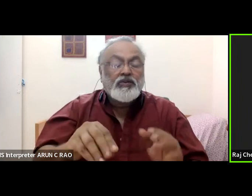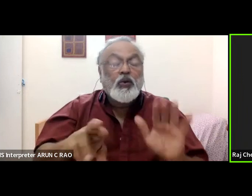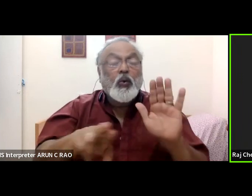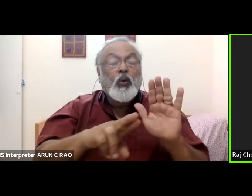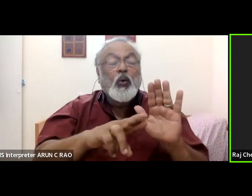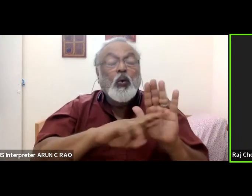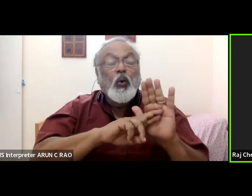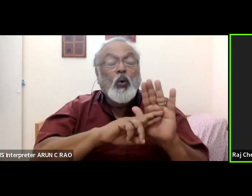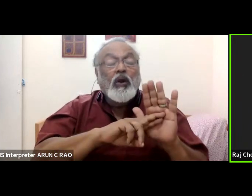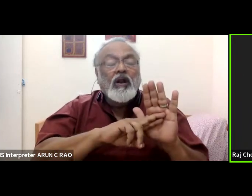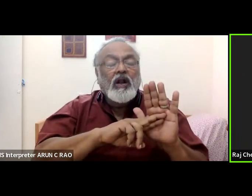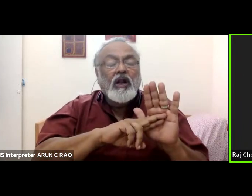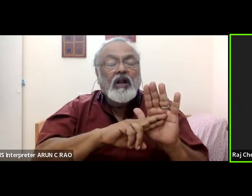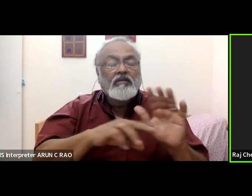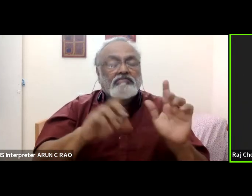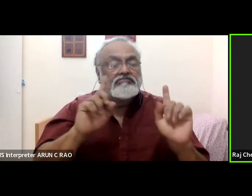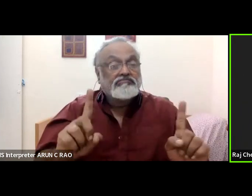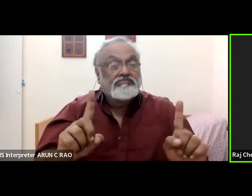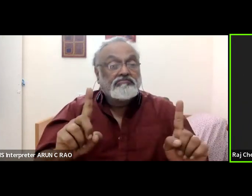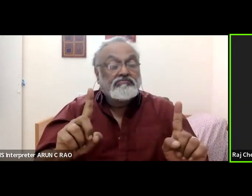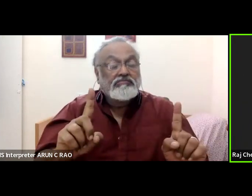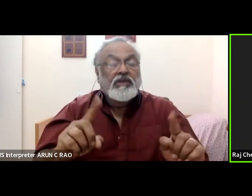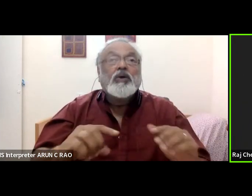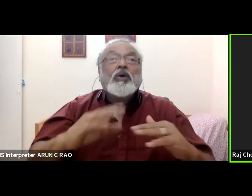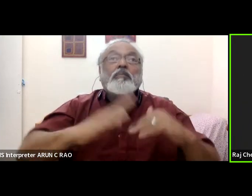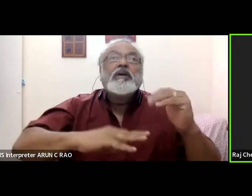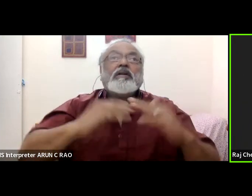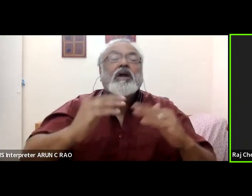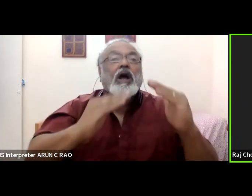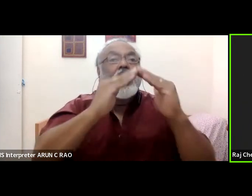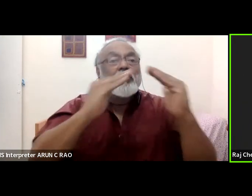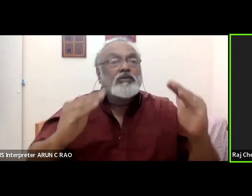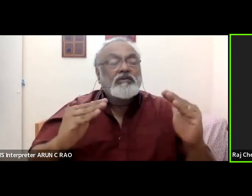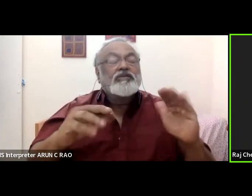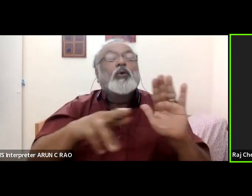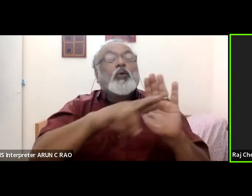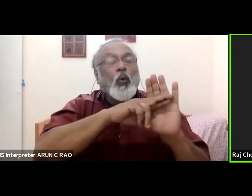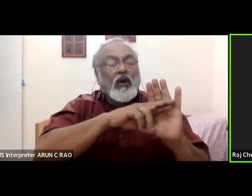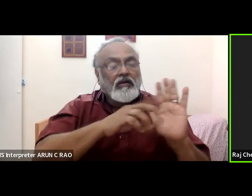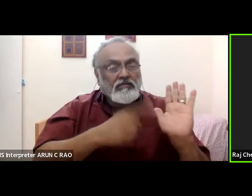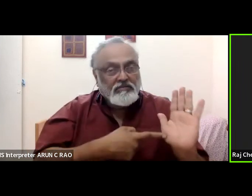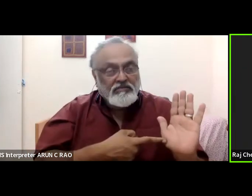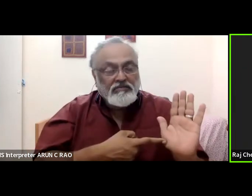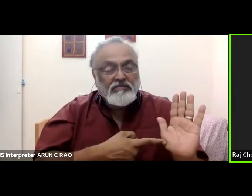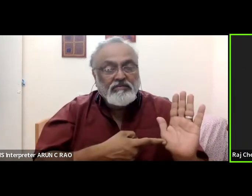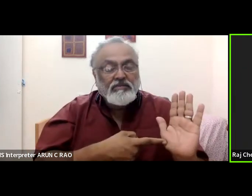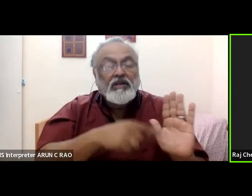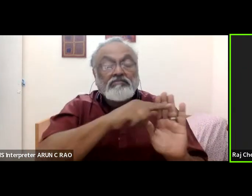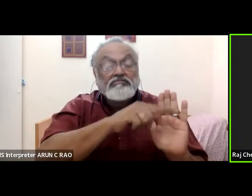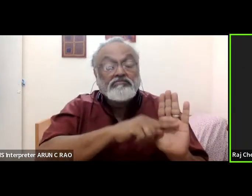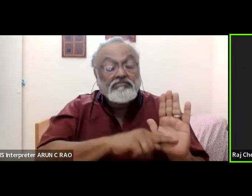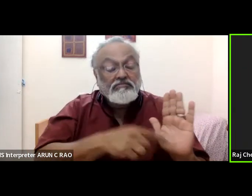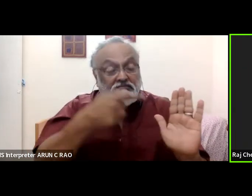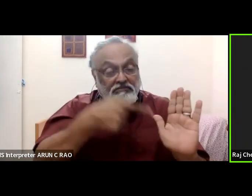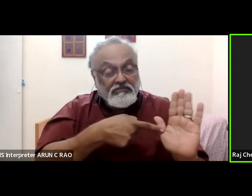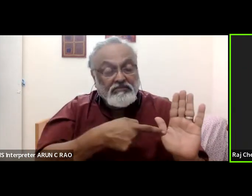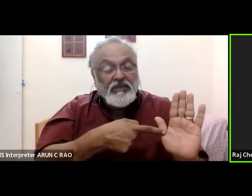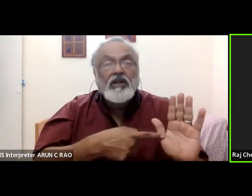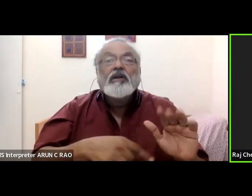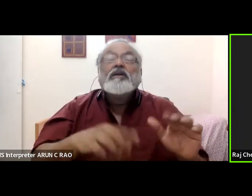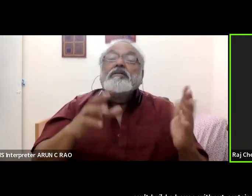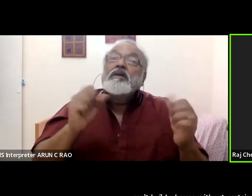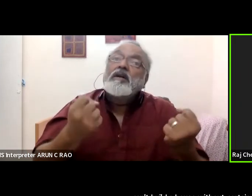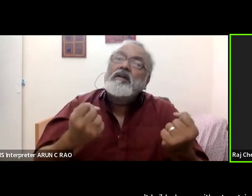a house without certain things. You can't build a house and say, fancy house and say, I'm not going to give you water, or I'm not going to give you electricity,